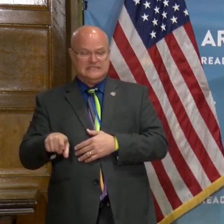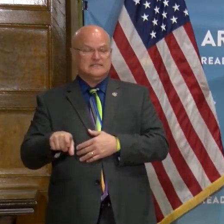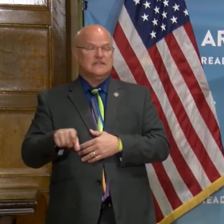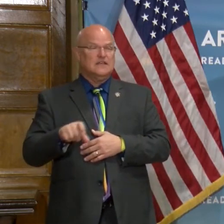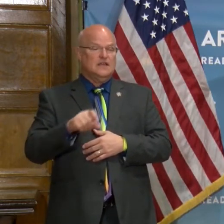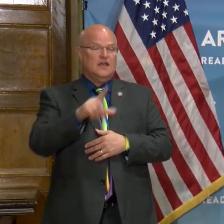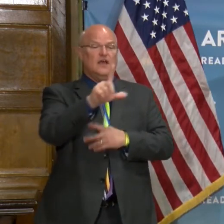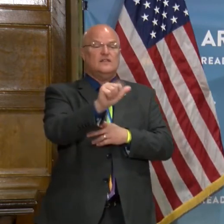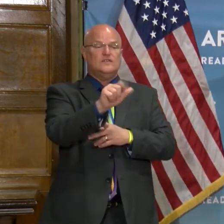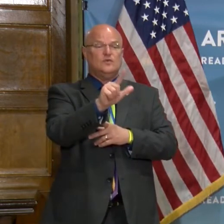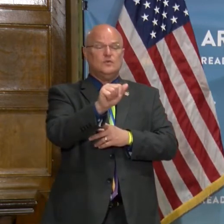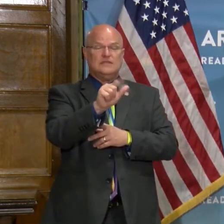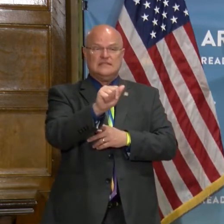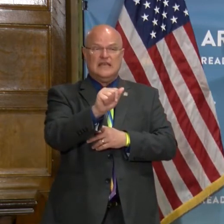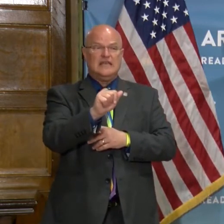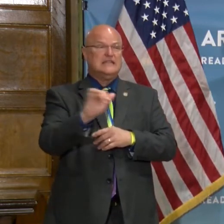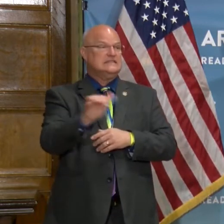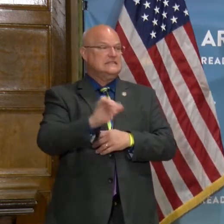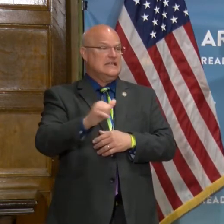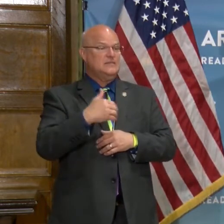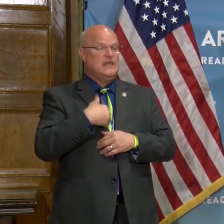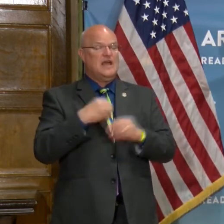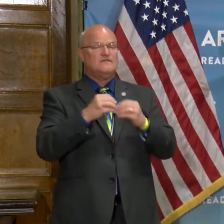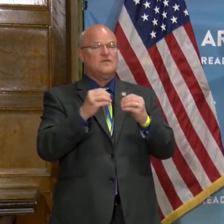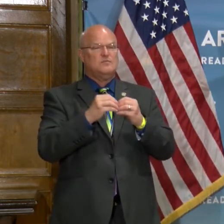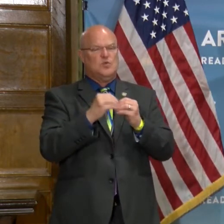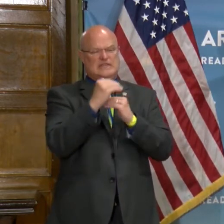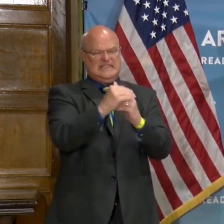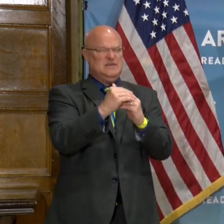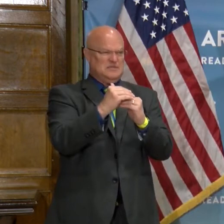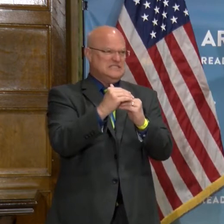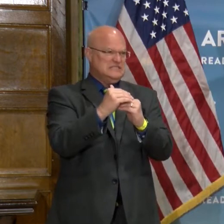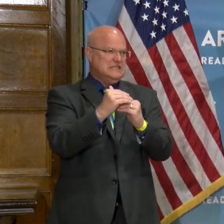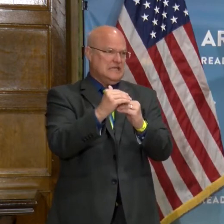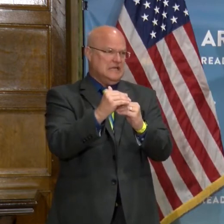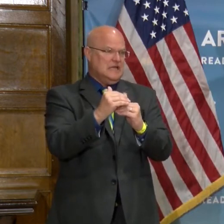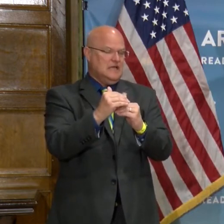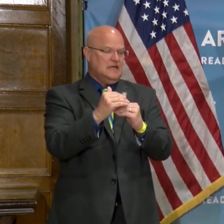the Louisiana side, it's the same. They have a more limited